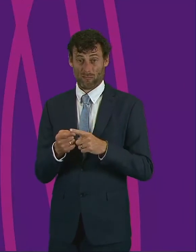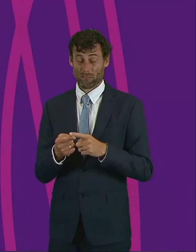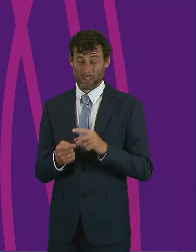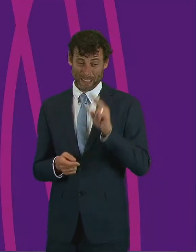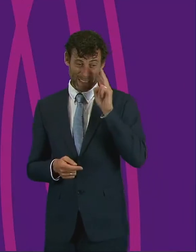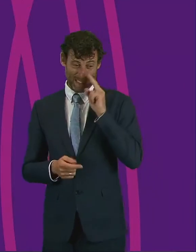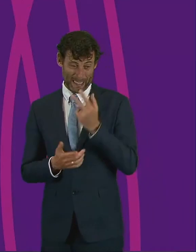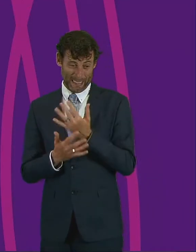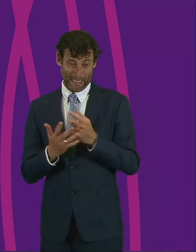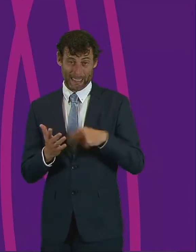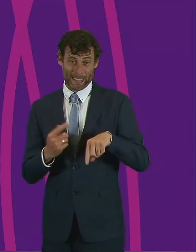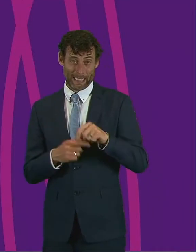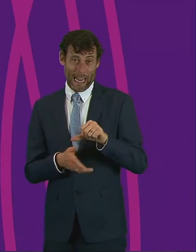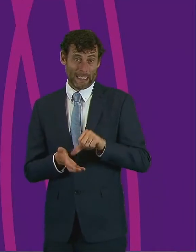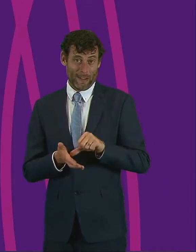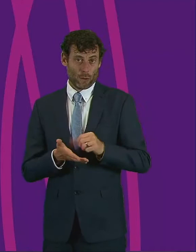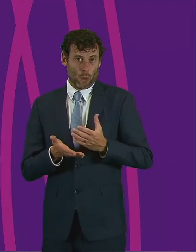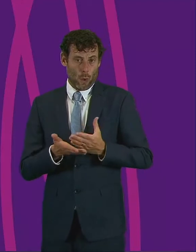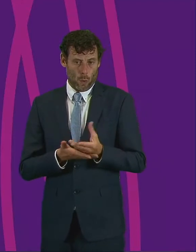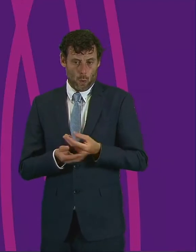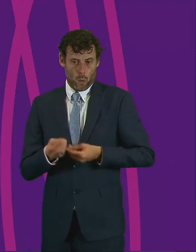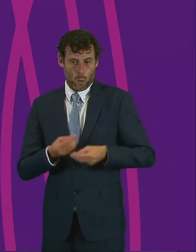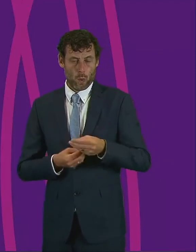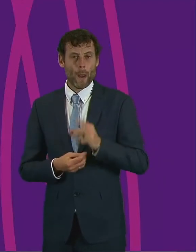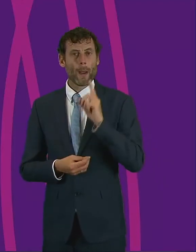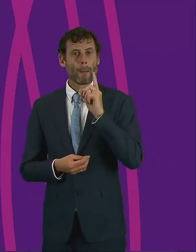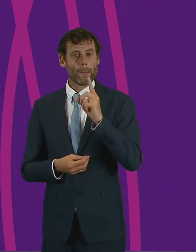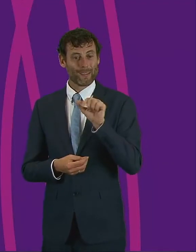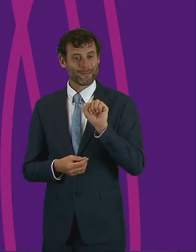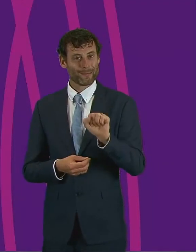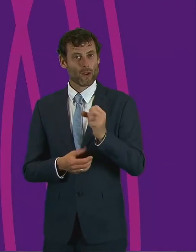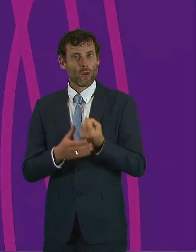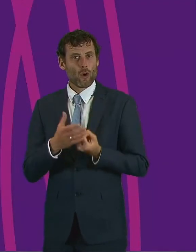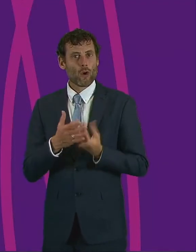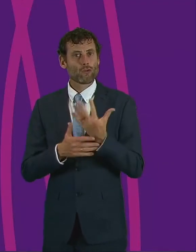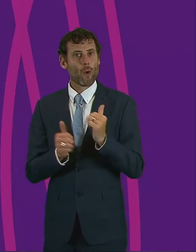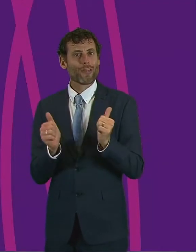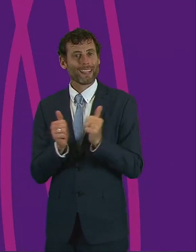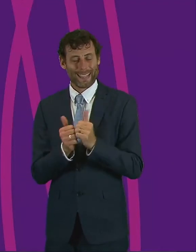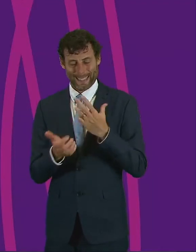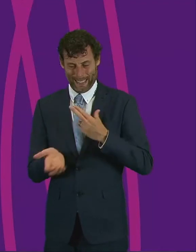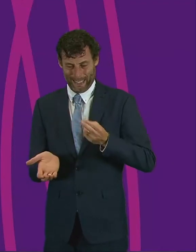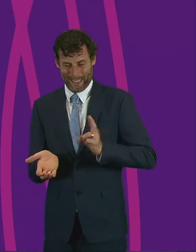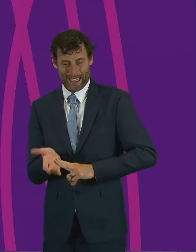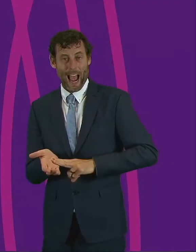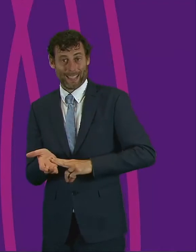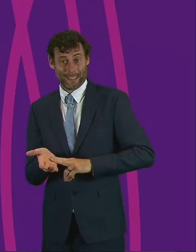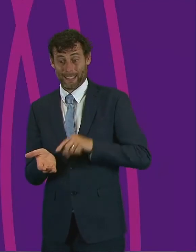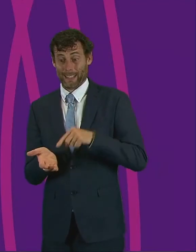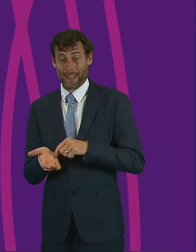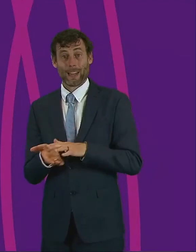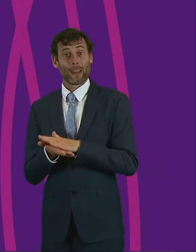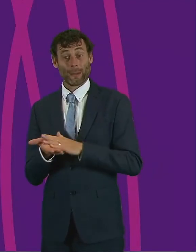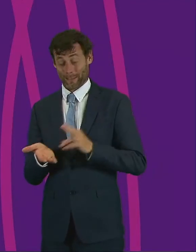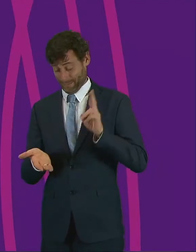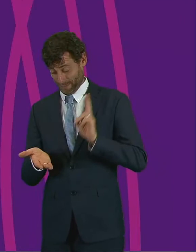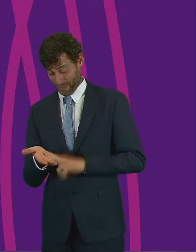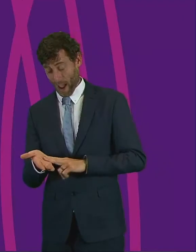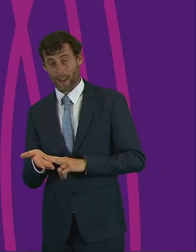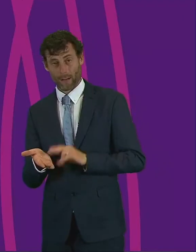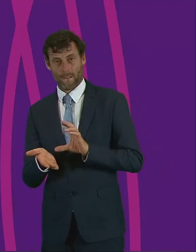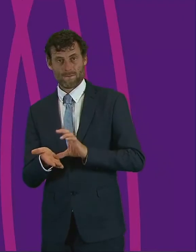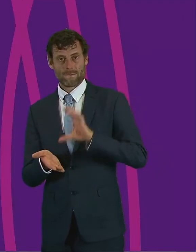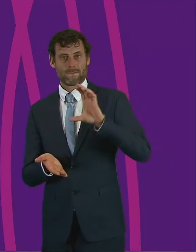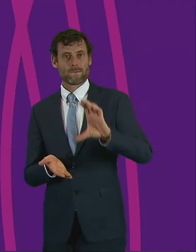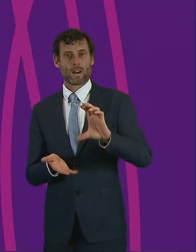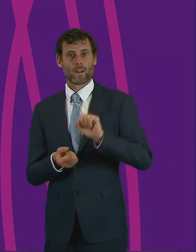harms. The Ayrshire Growth Deal can be part of the solution to that. It's crucial that it's signed and money is released so that work can begin and the potential benefits to